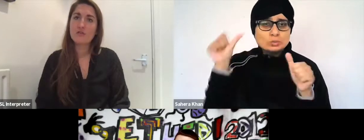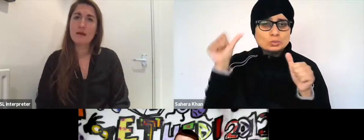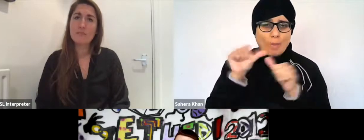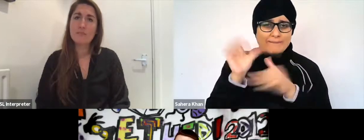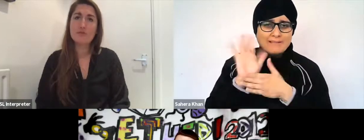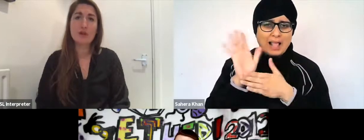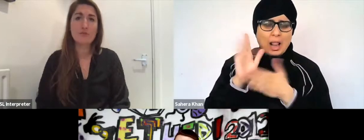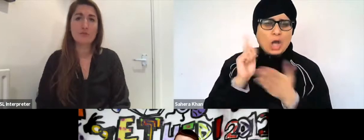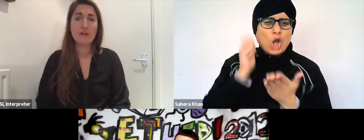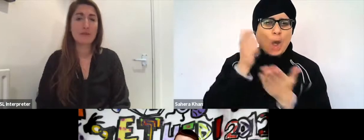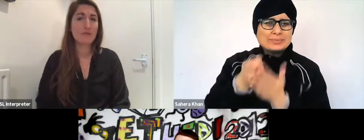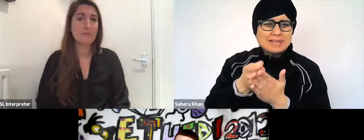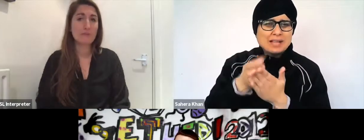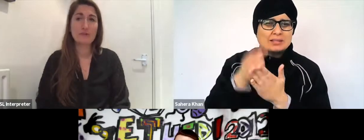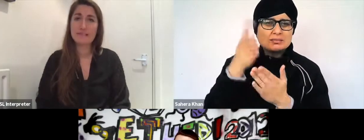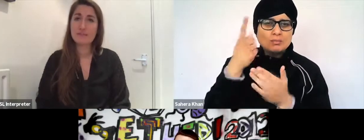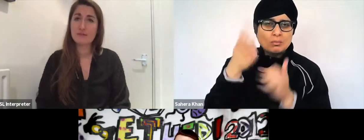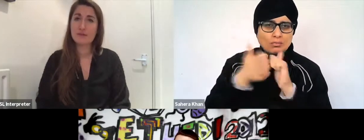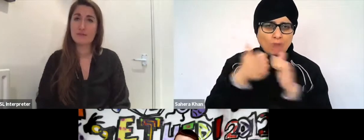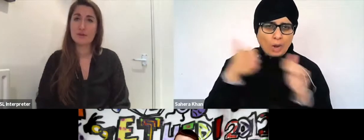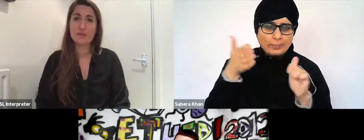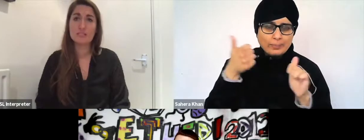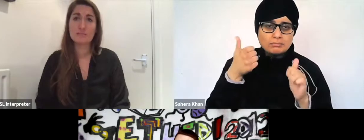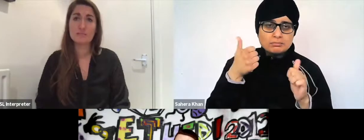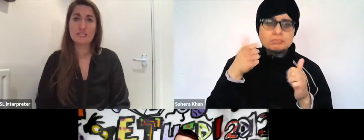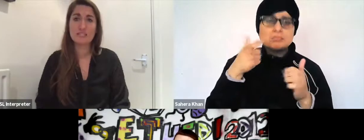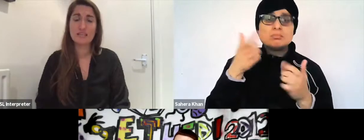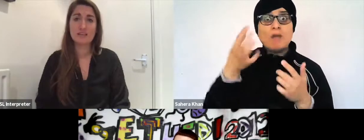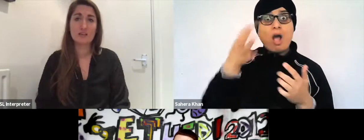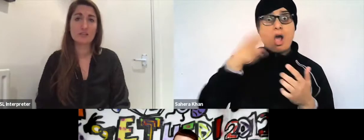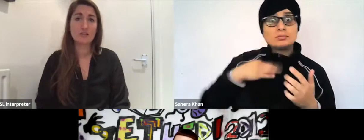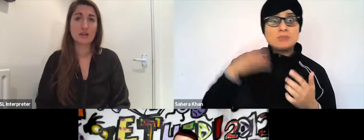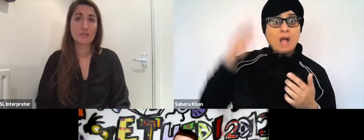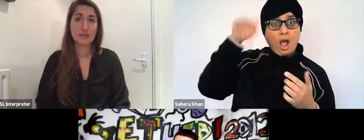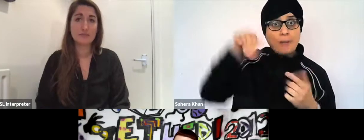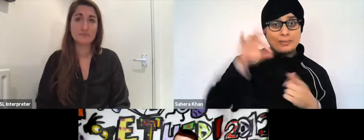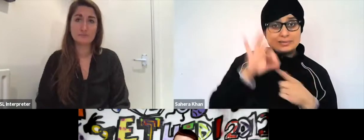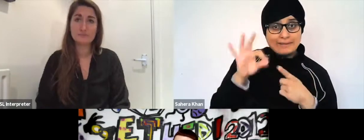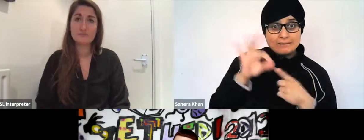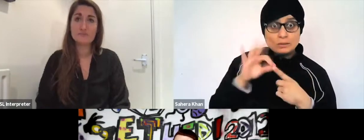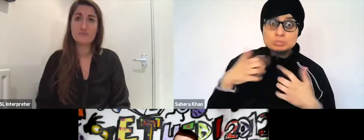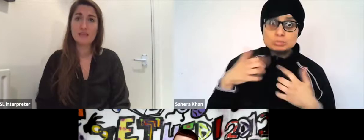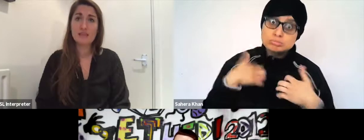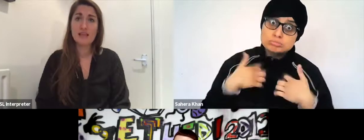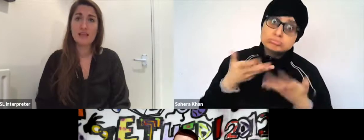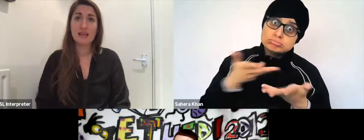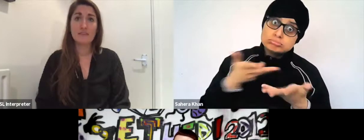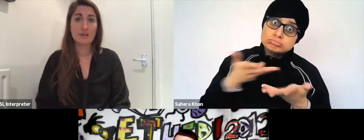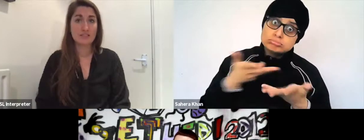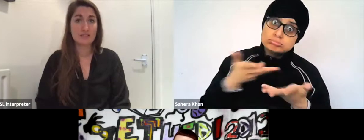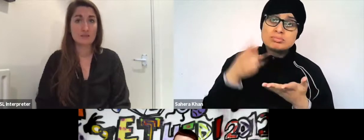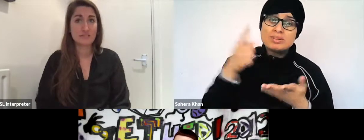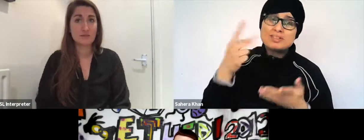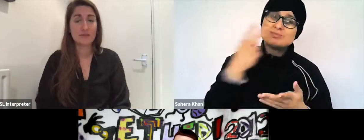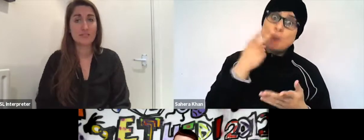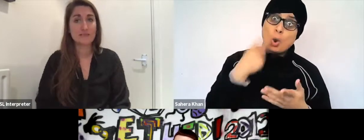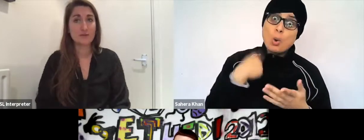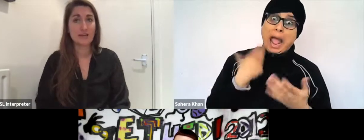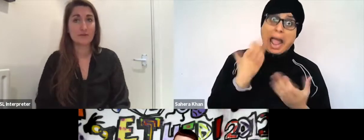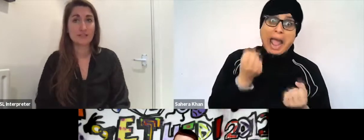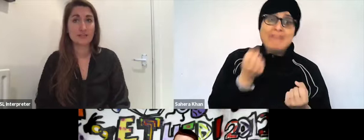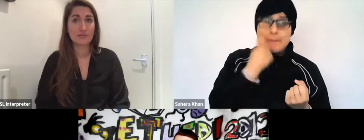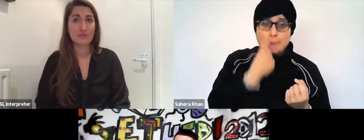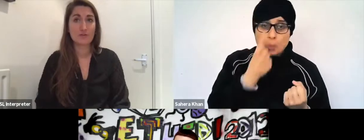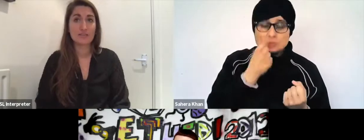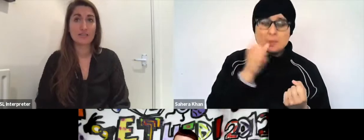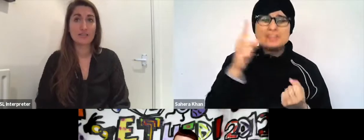I remember I wrote a very, very brief idea for a film and submitted it to a company. And the artist asked me to come for an interview and have